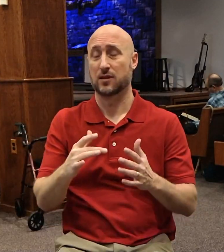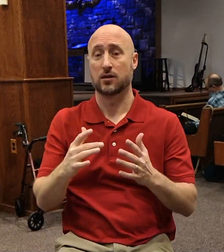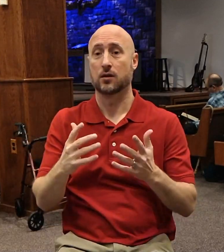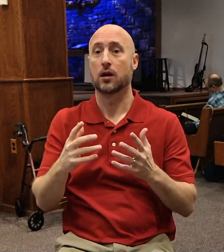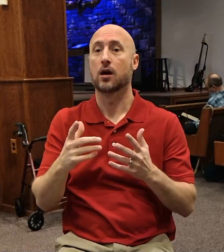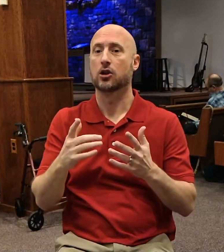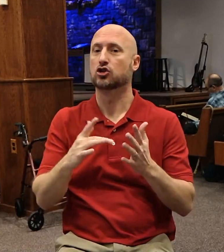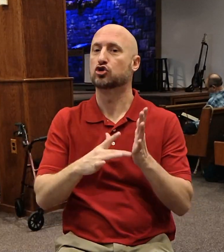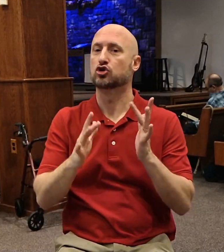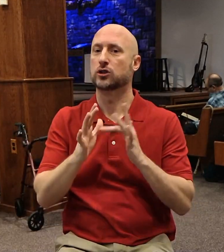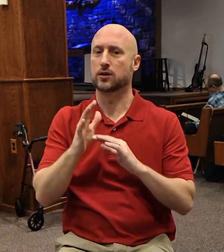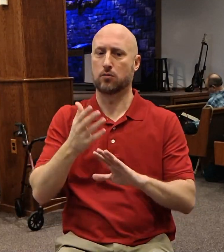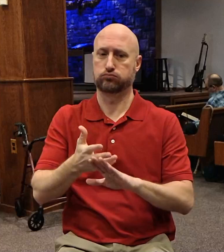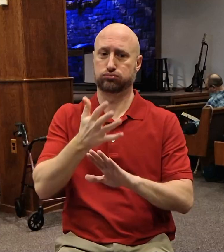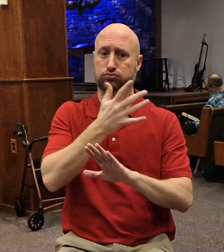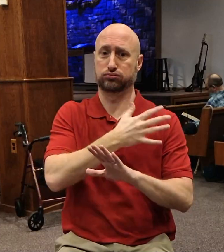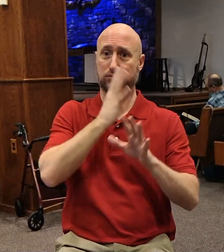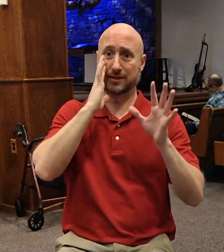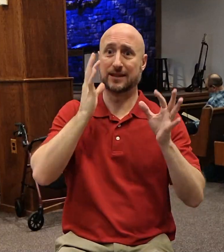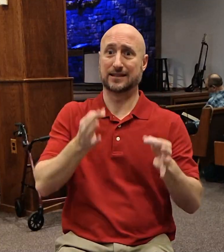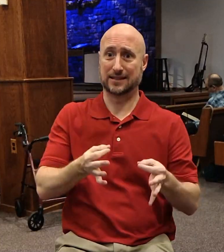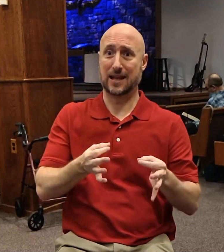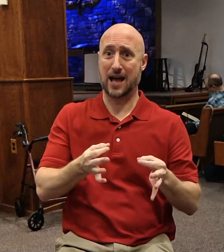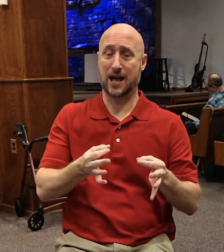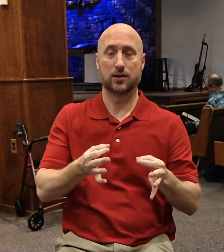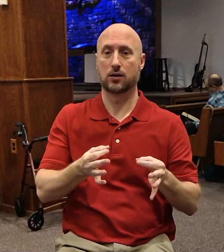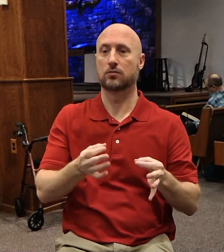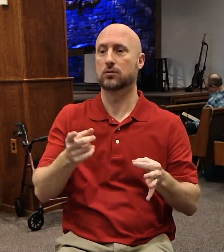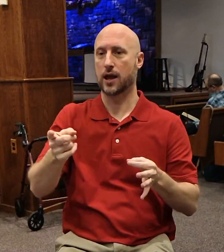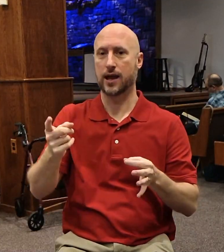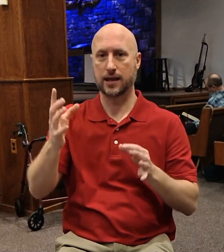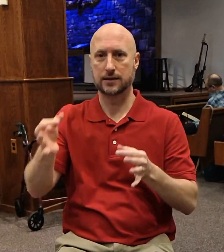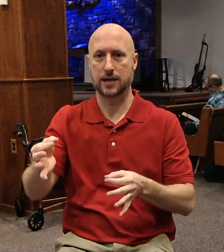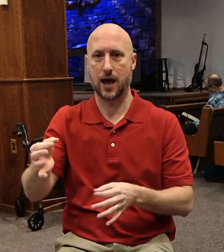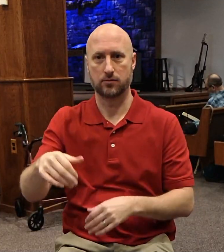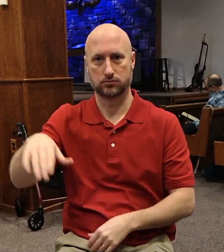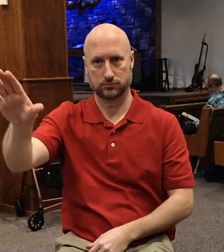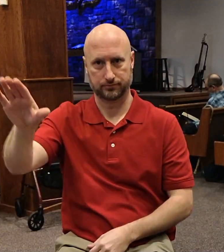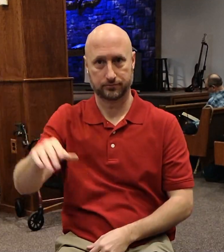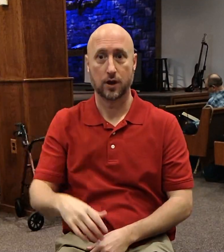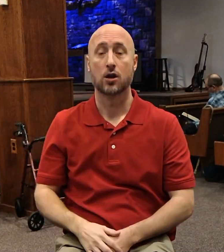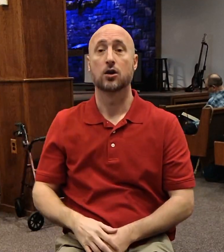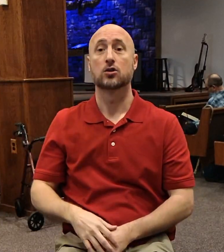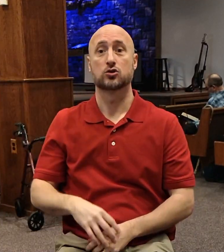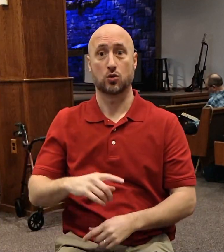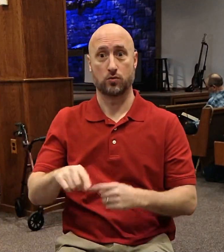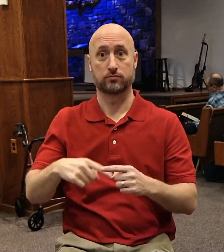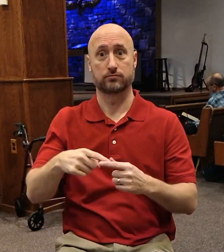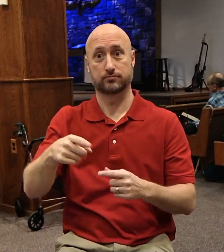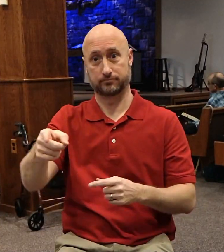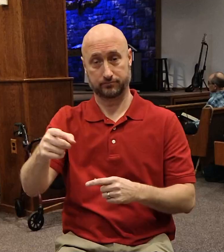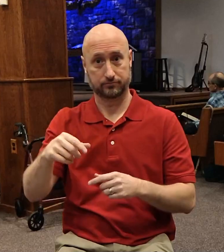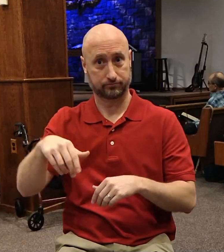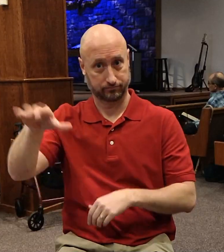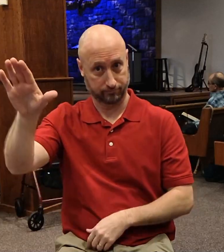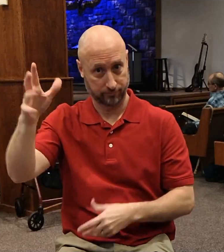He went out. And therefore, when he was gone out, again, that's active,